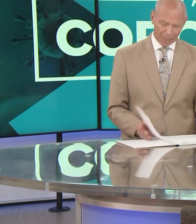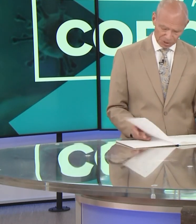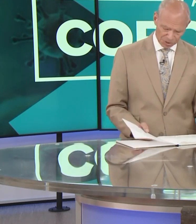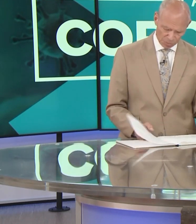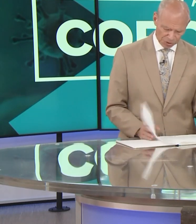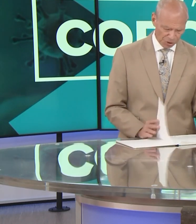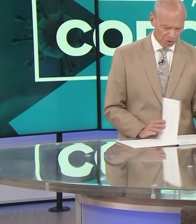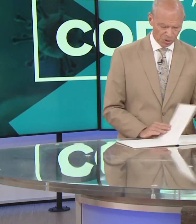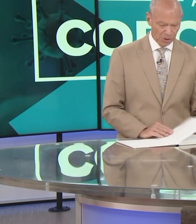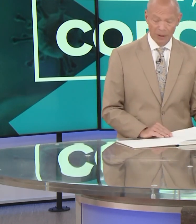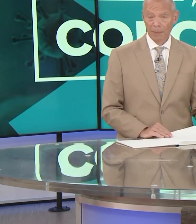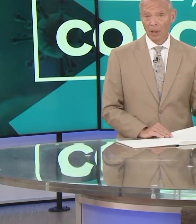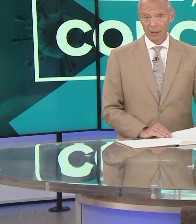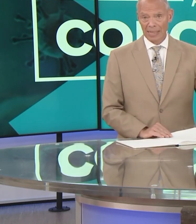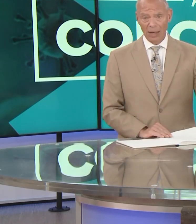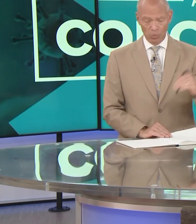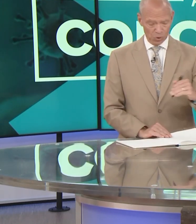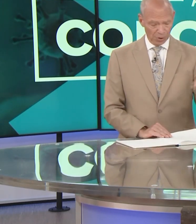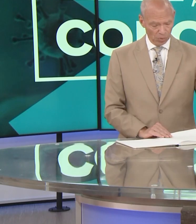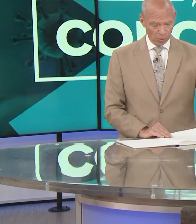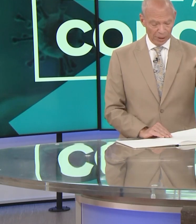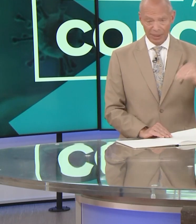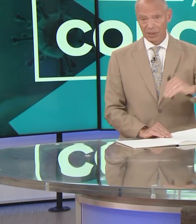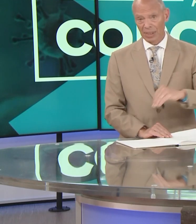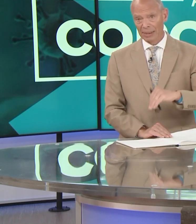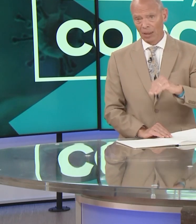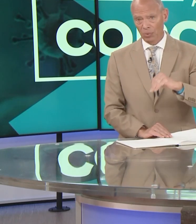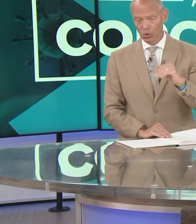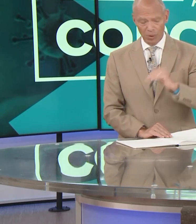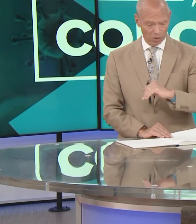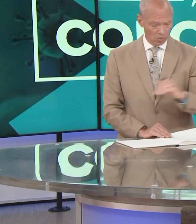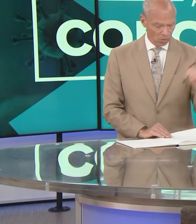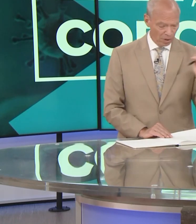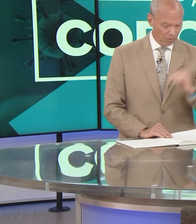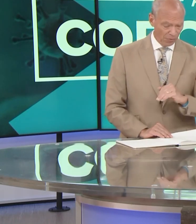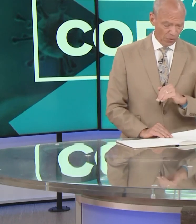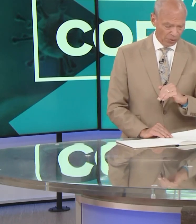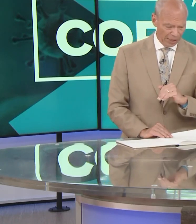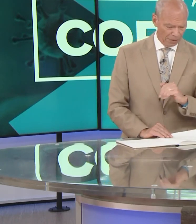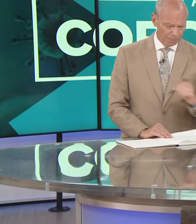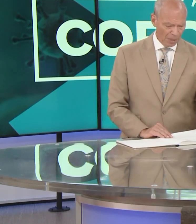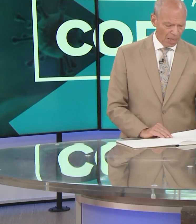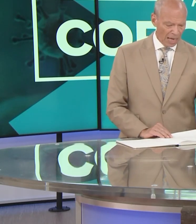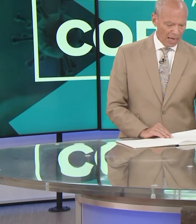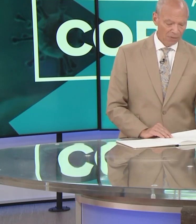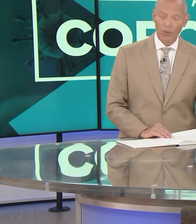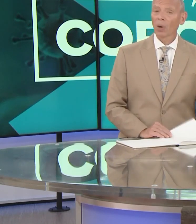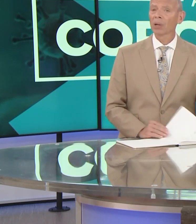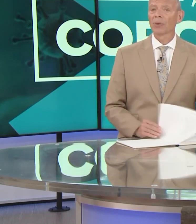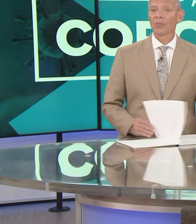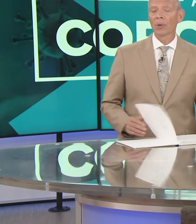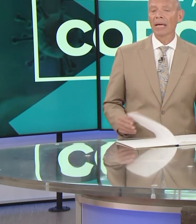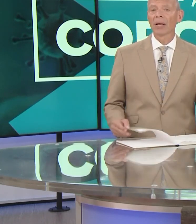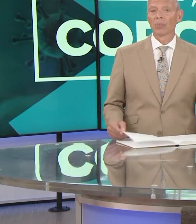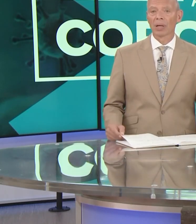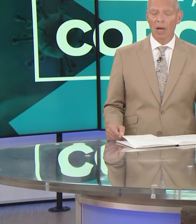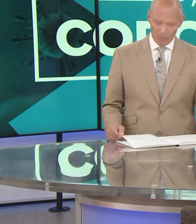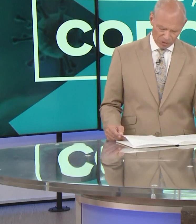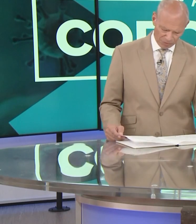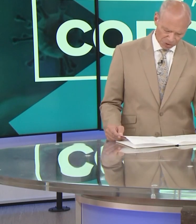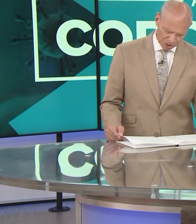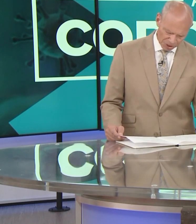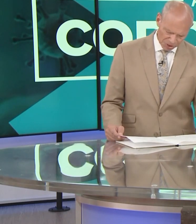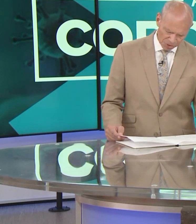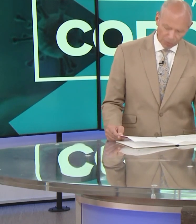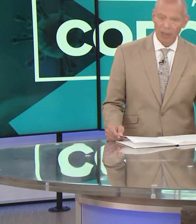new cases, which is a downward trend. It really takes that downward trend further down. And 438